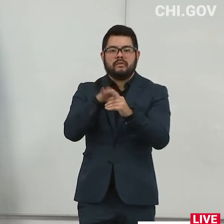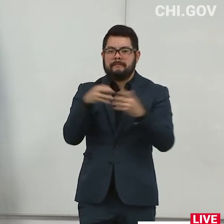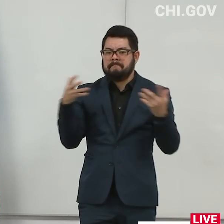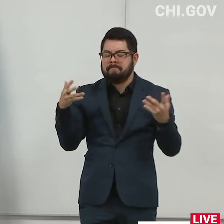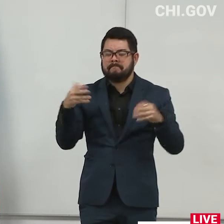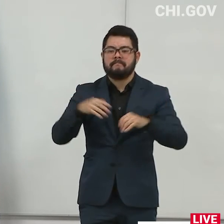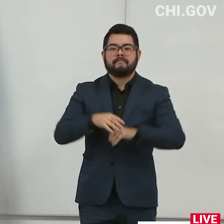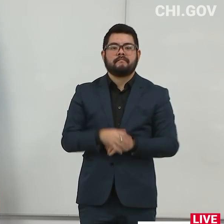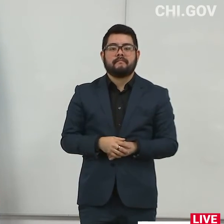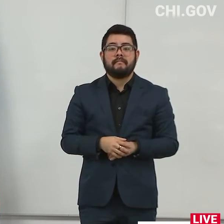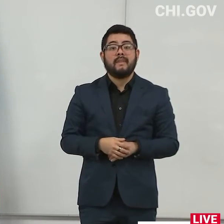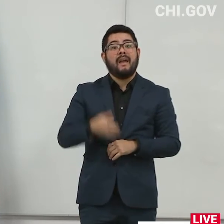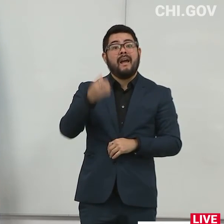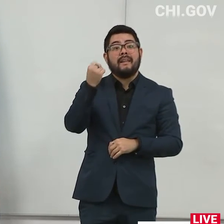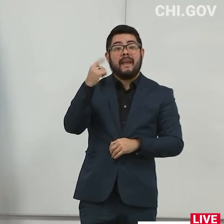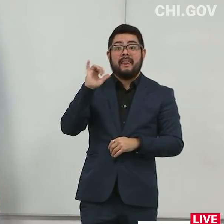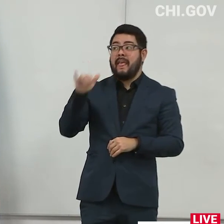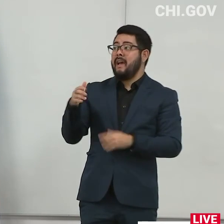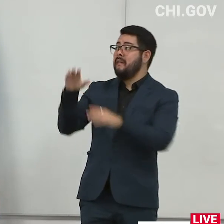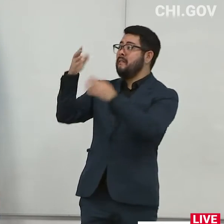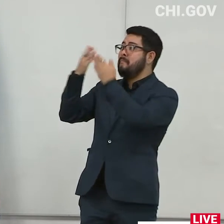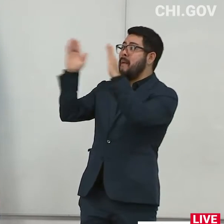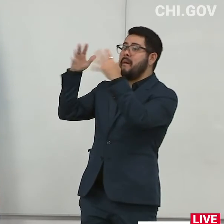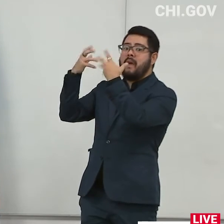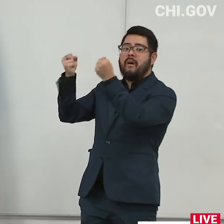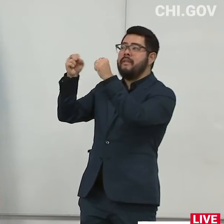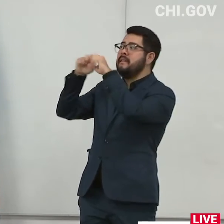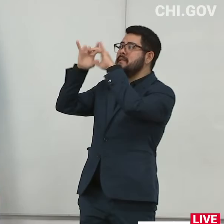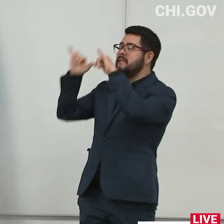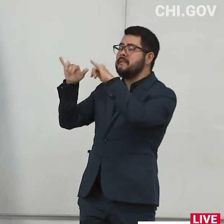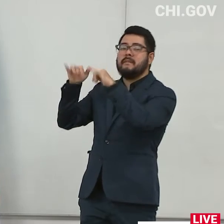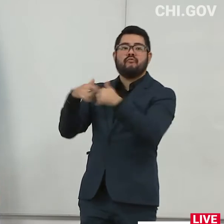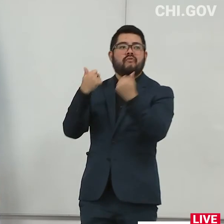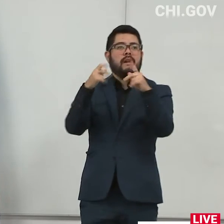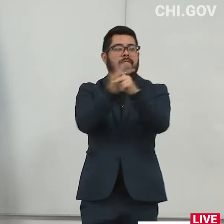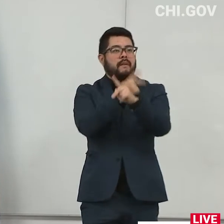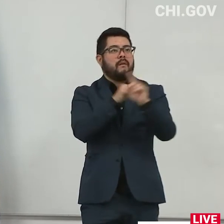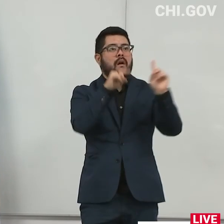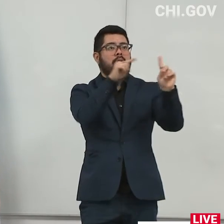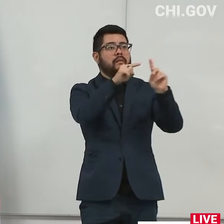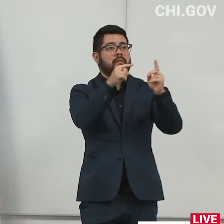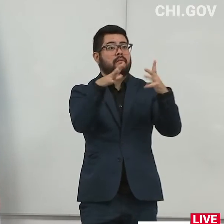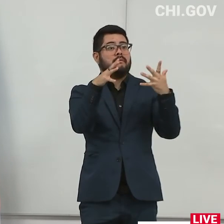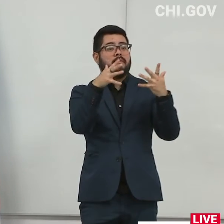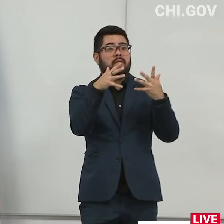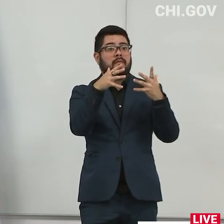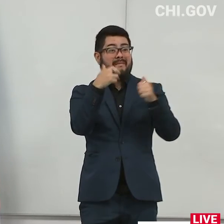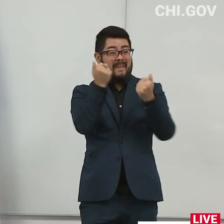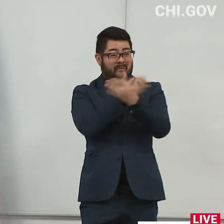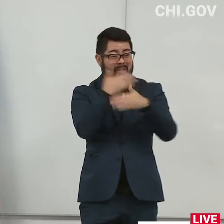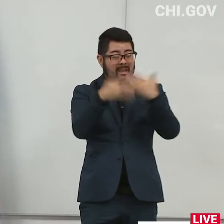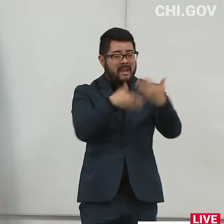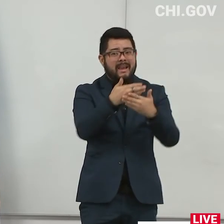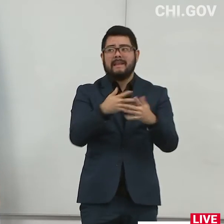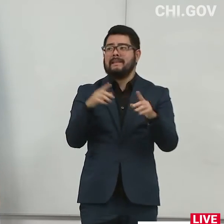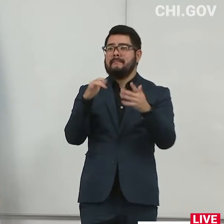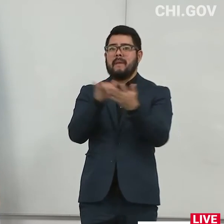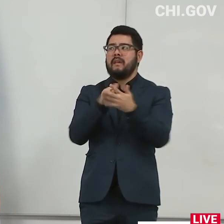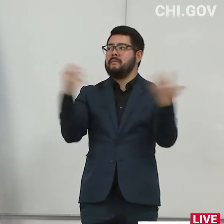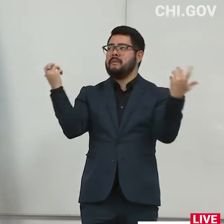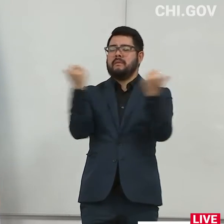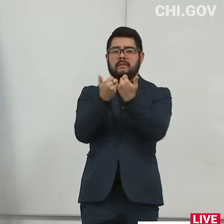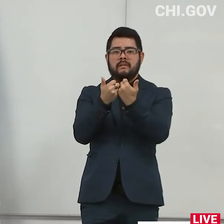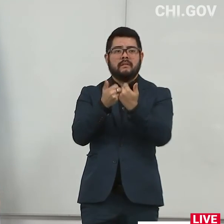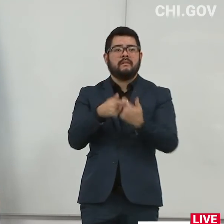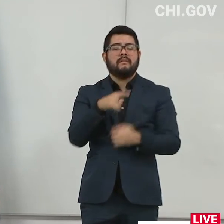that politicizes our public health system. We need to make sure that we get through the phase 3 trials. We need to make sure that we